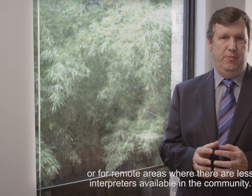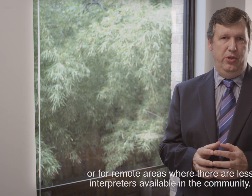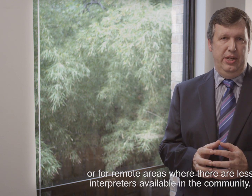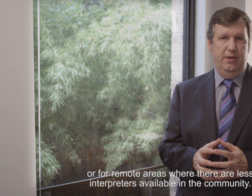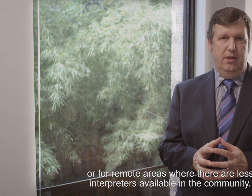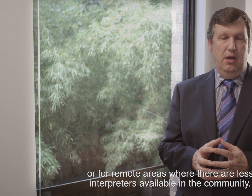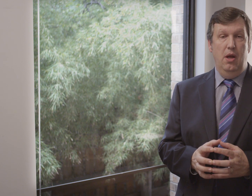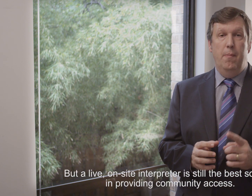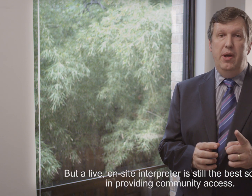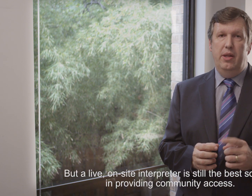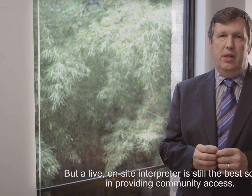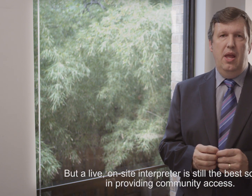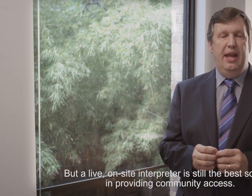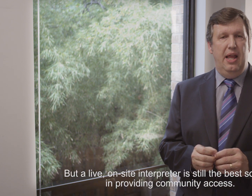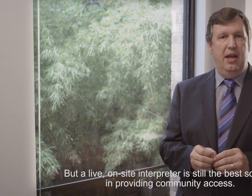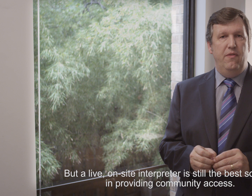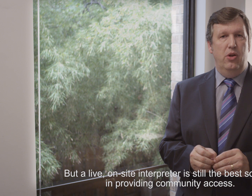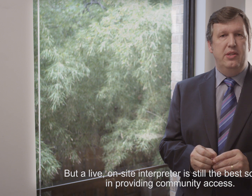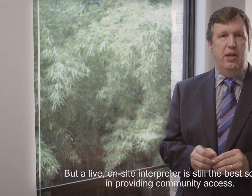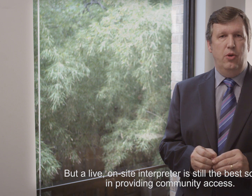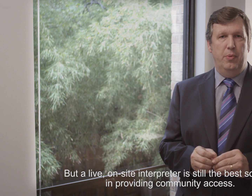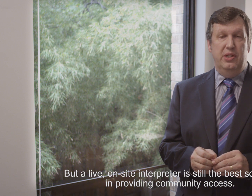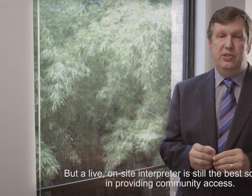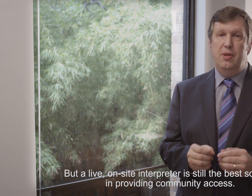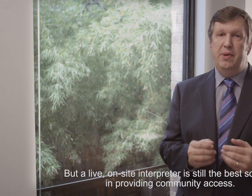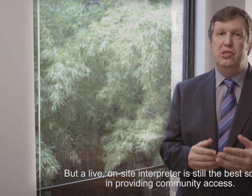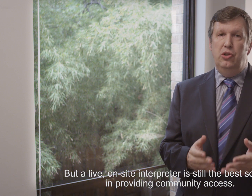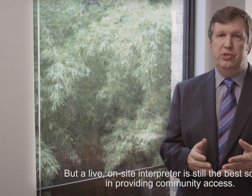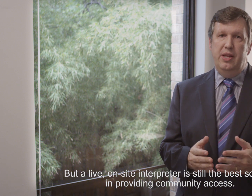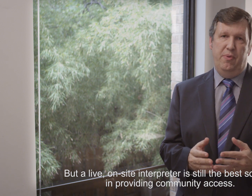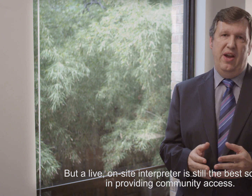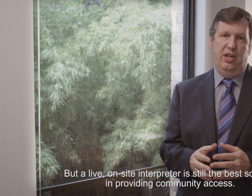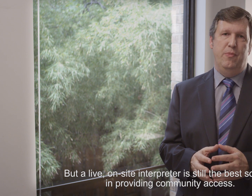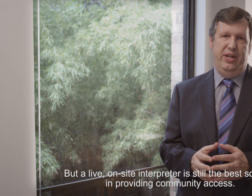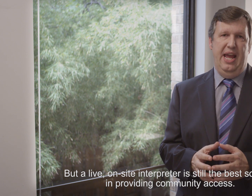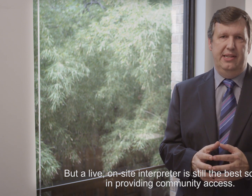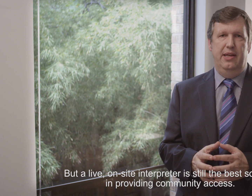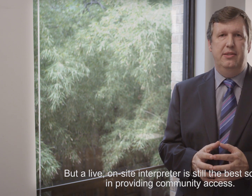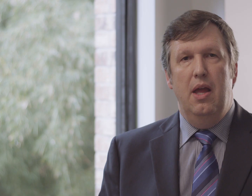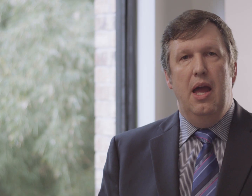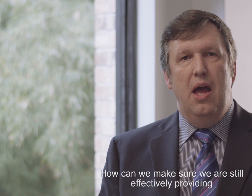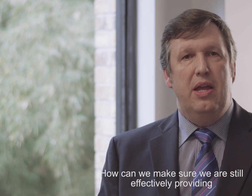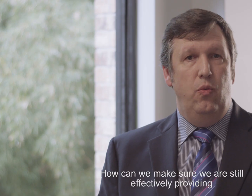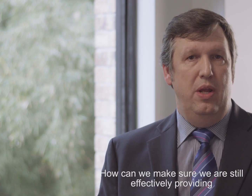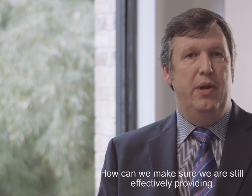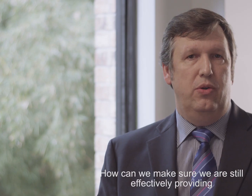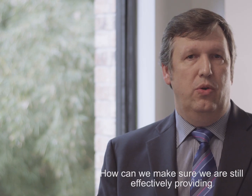community. But a live, on-site interpreter is still the best solution in providing community access. How can we make sure